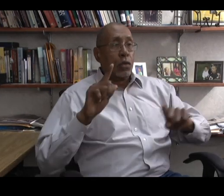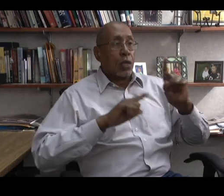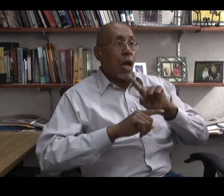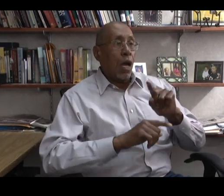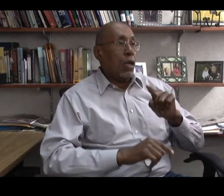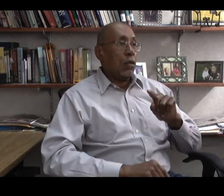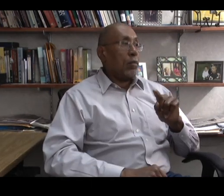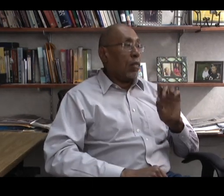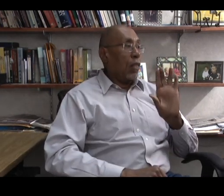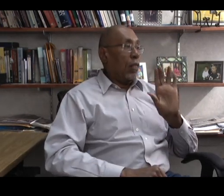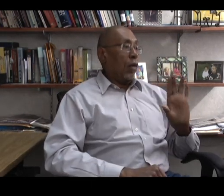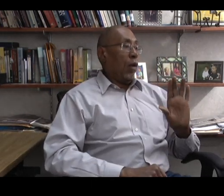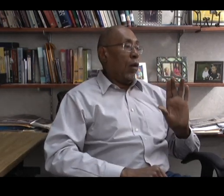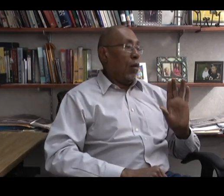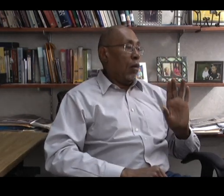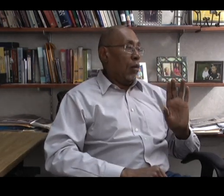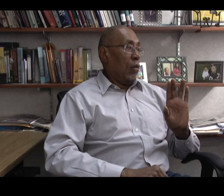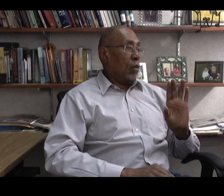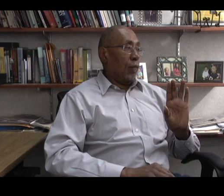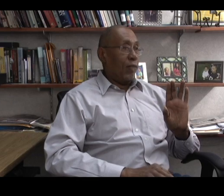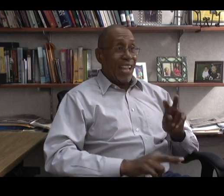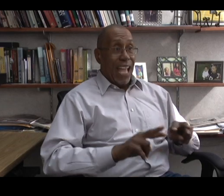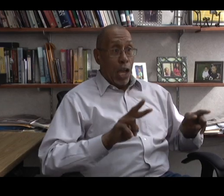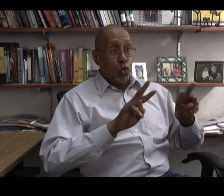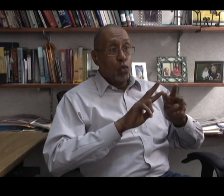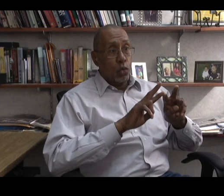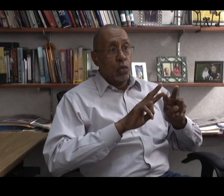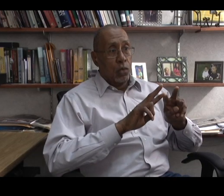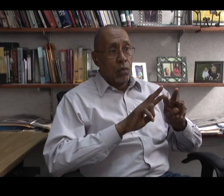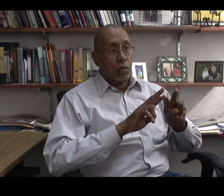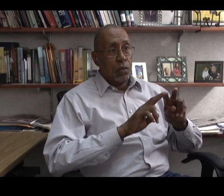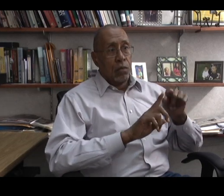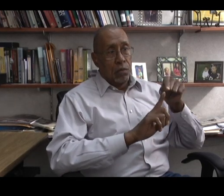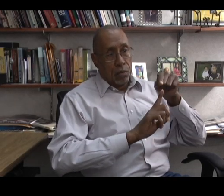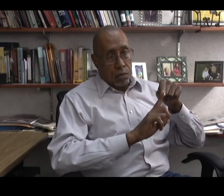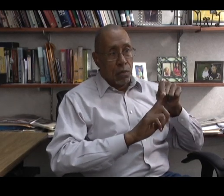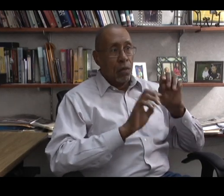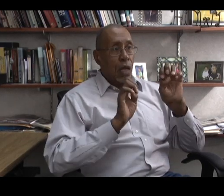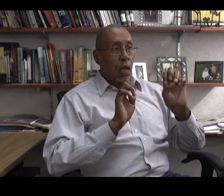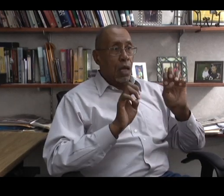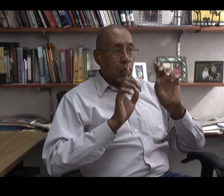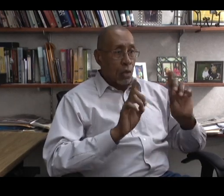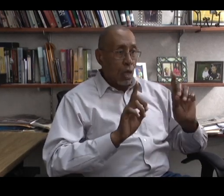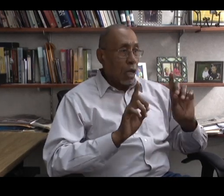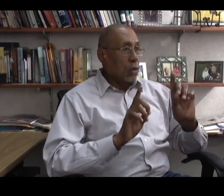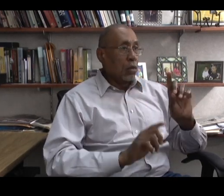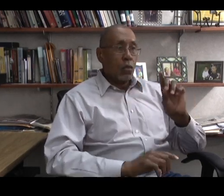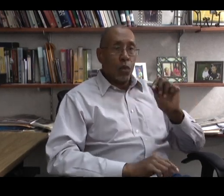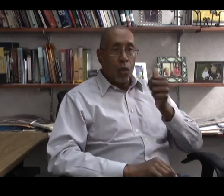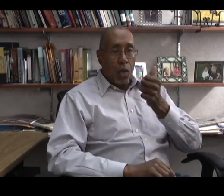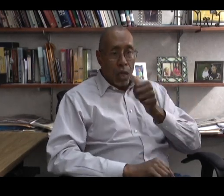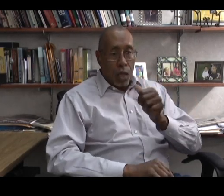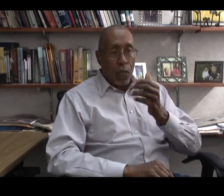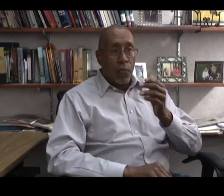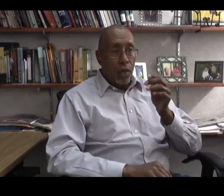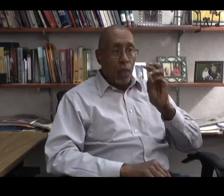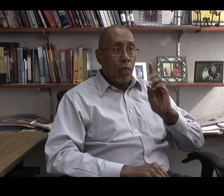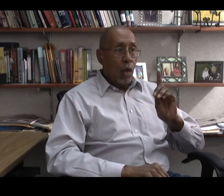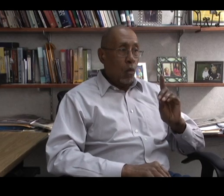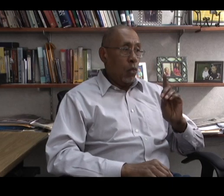My parents never learned to sign. Their values was education, and